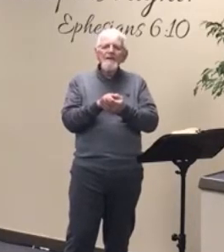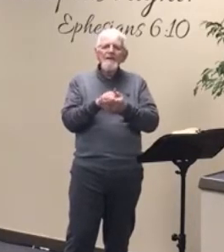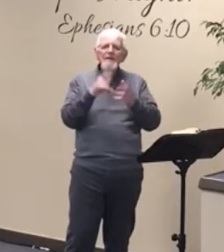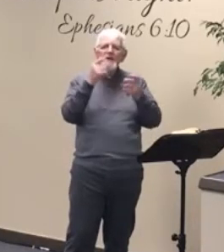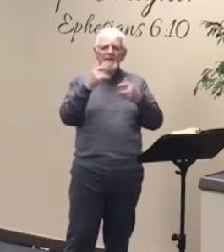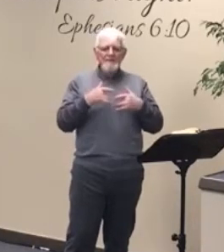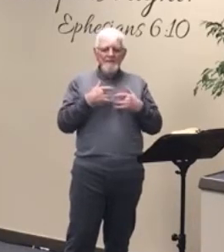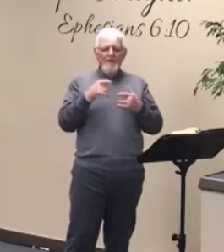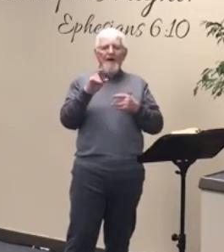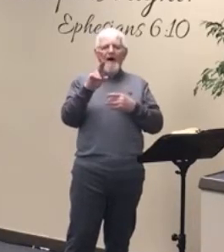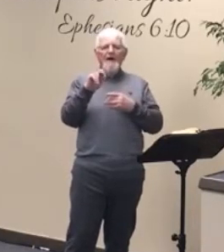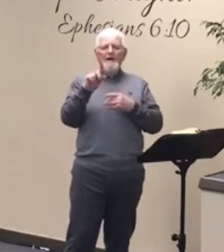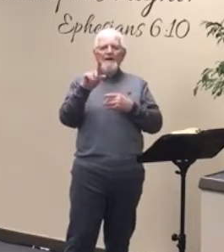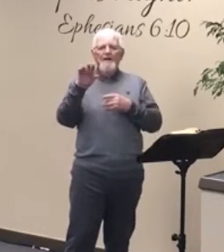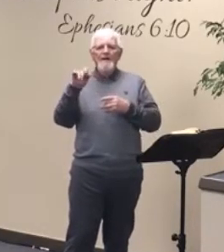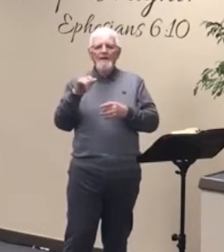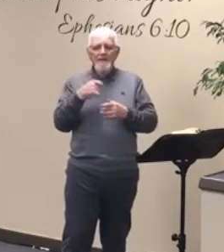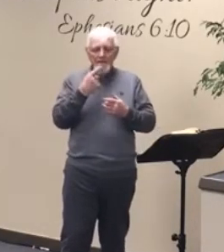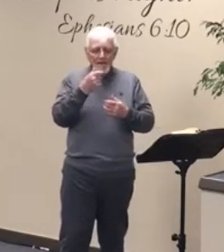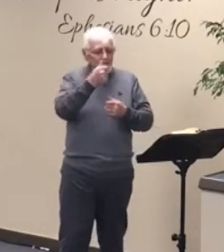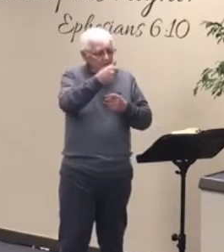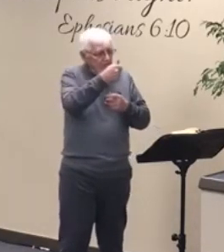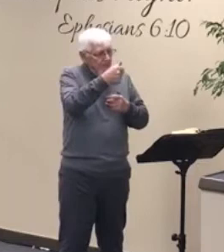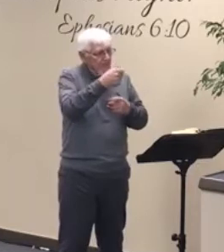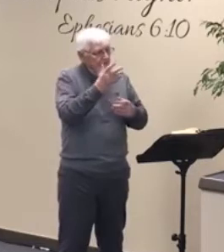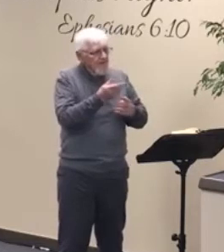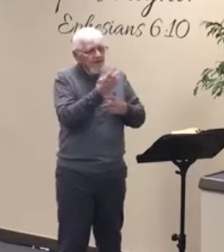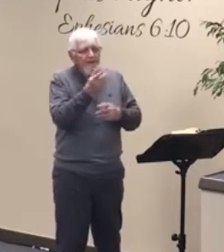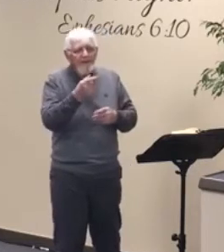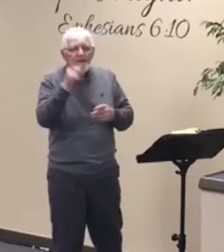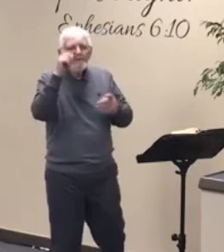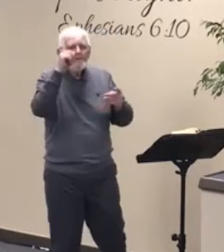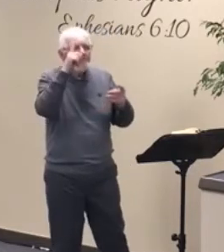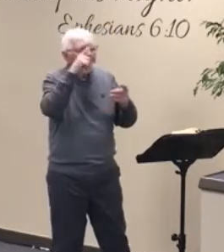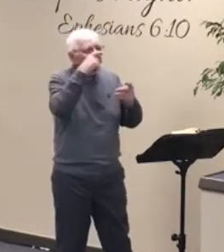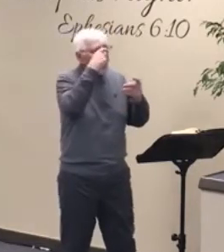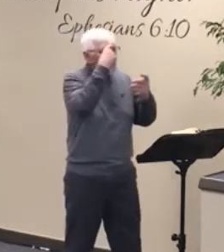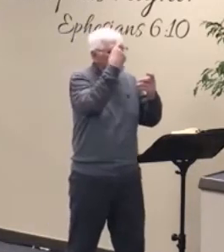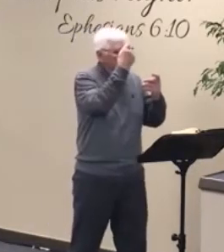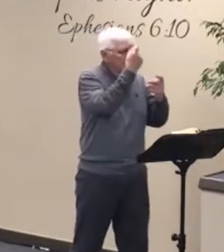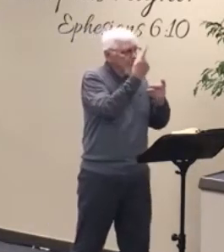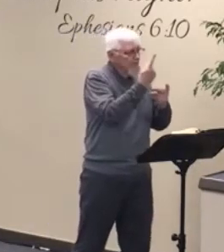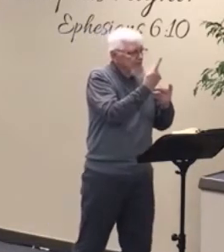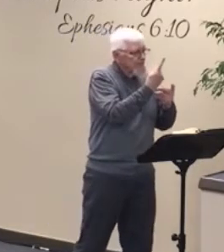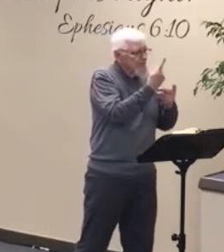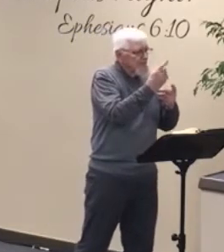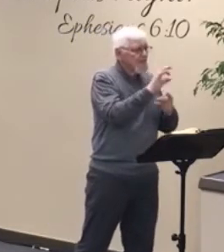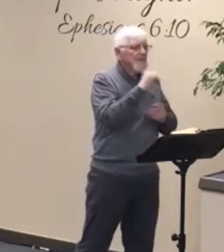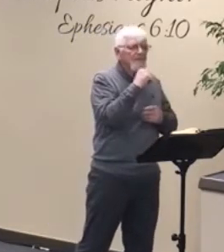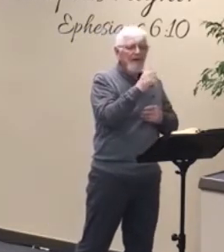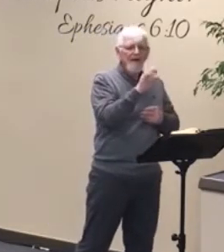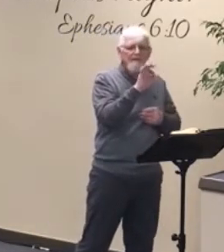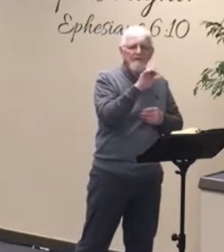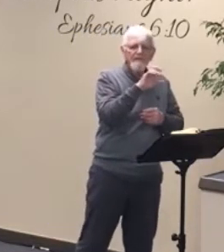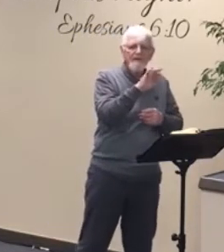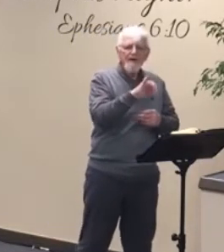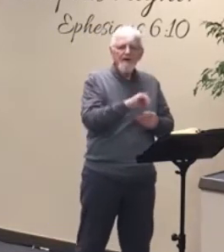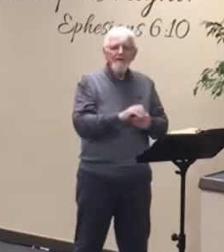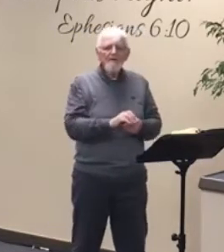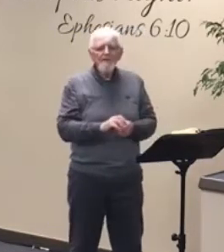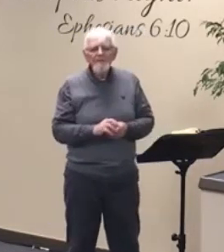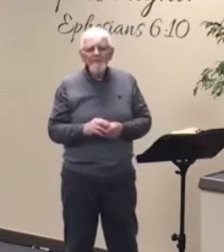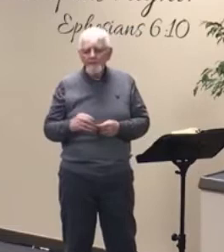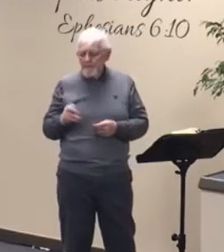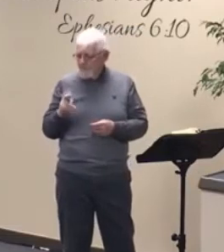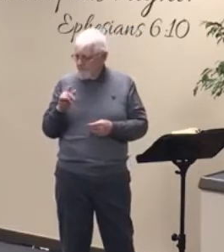unlucky. So they tell themselves it's some kind of perceived unfairness. I'm quoting a guy named Vance from Hillbilly